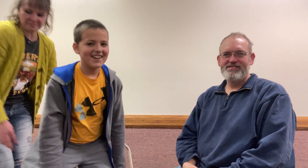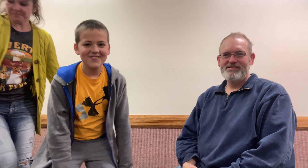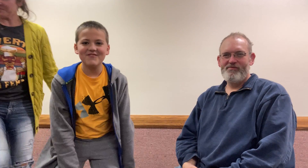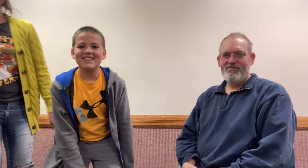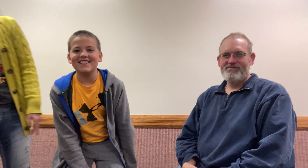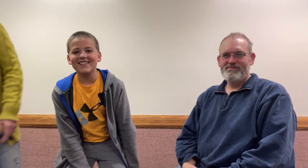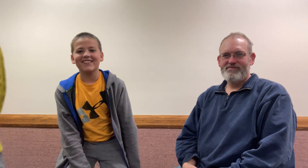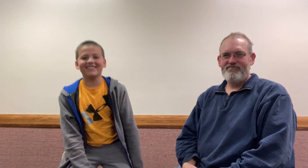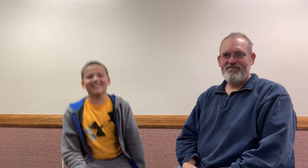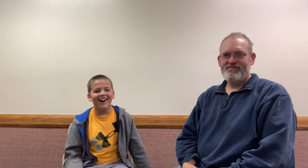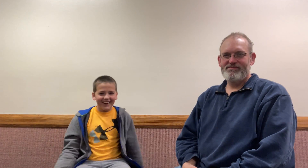I've been here a lot.